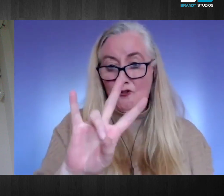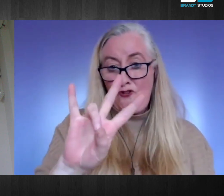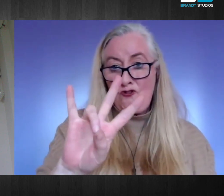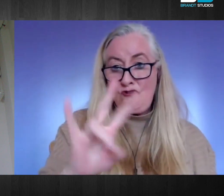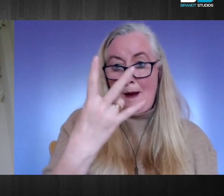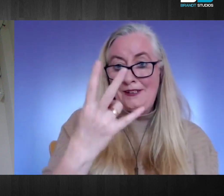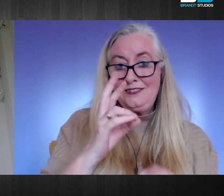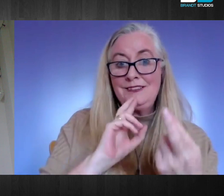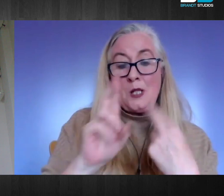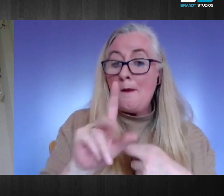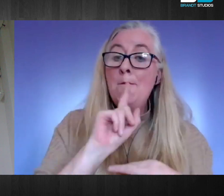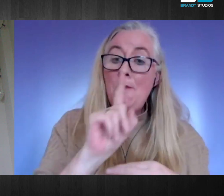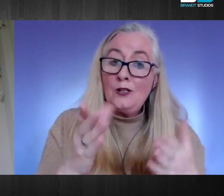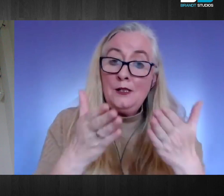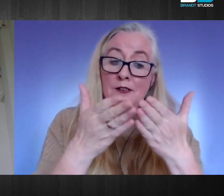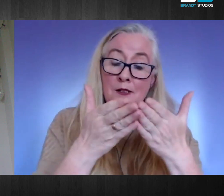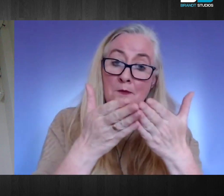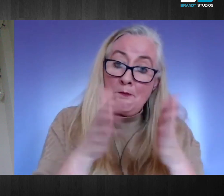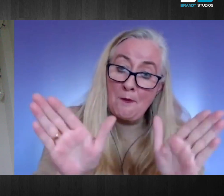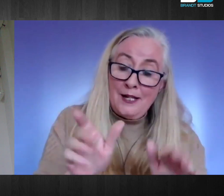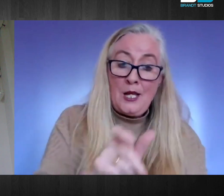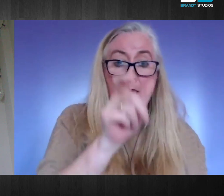public voice adds hugely to it.